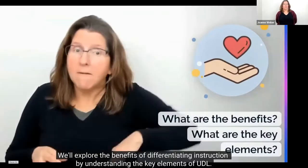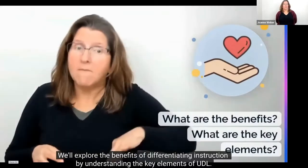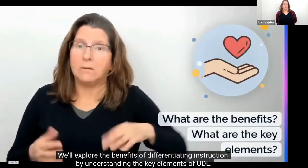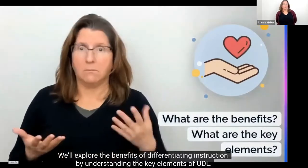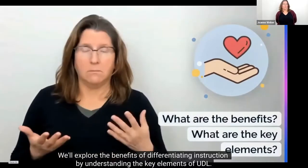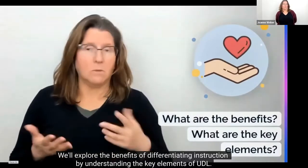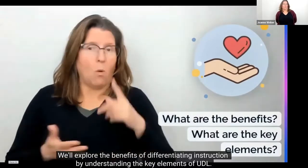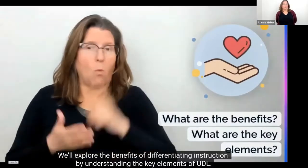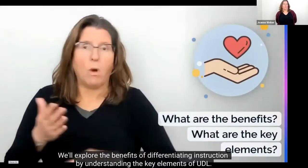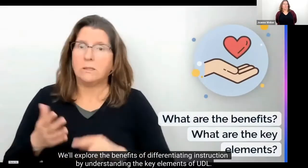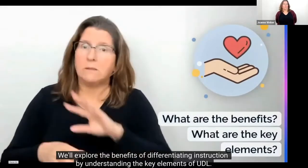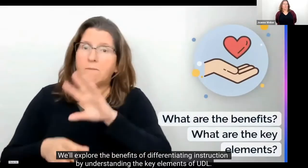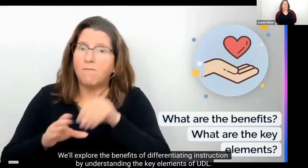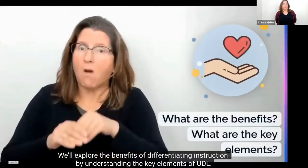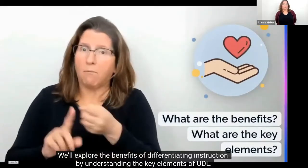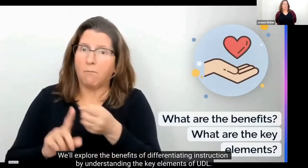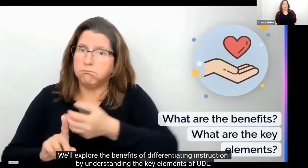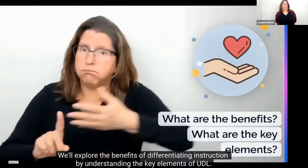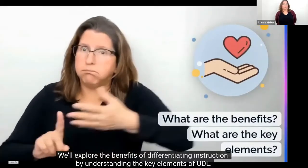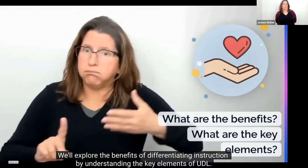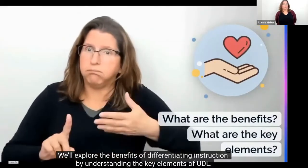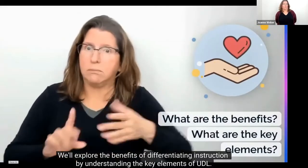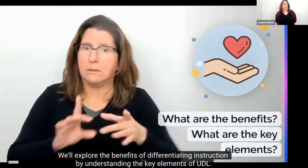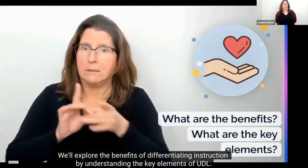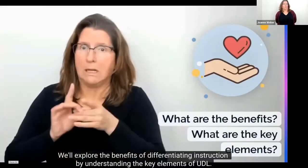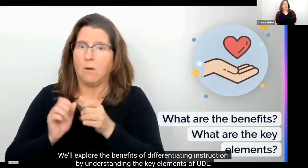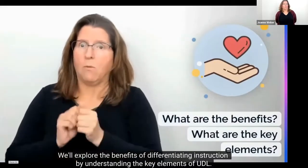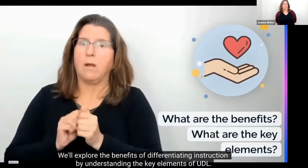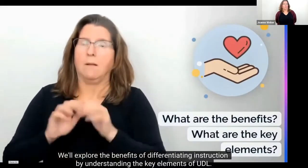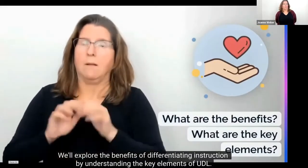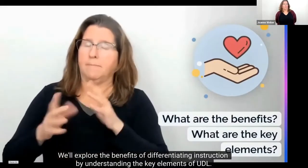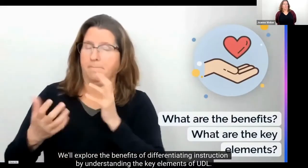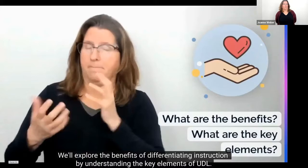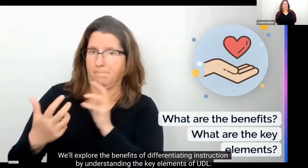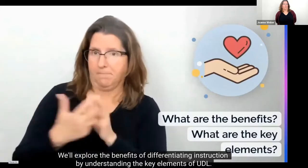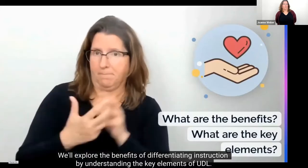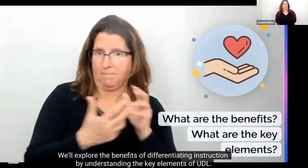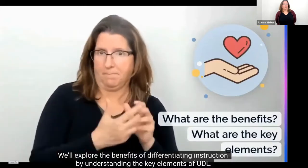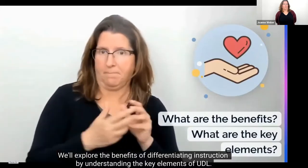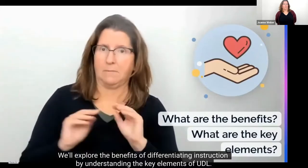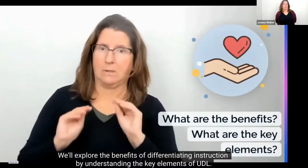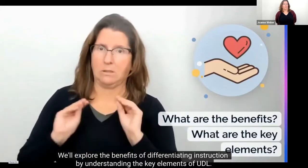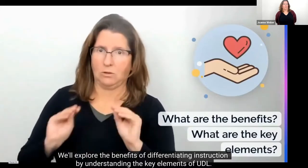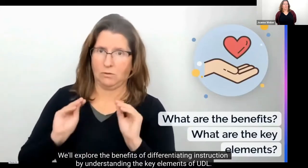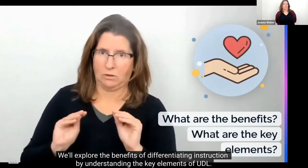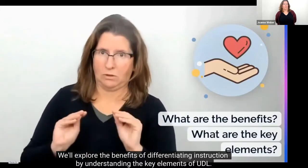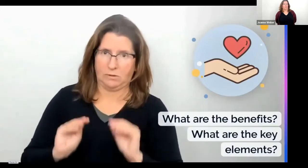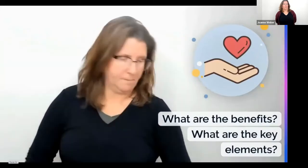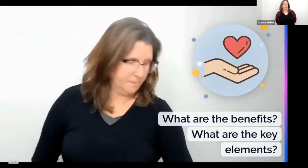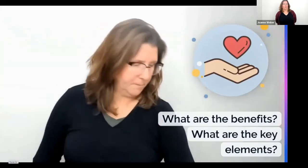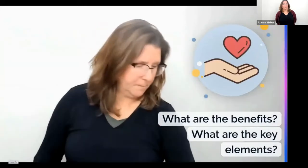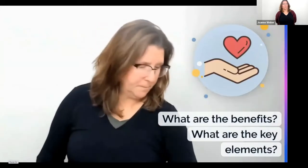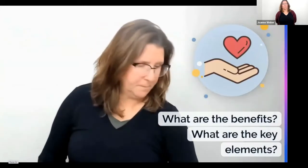We'll explore the benefits of differentiating instruction by understanding the key elements of